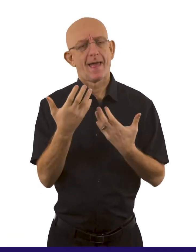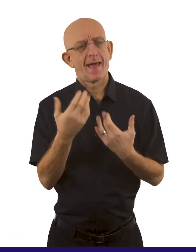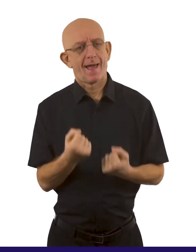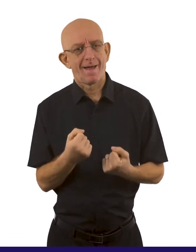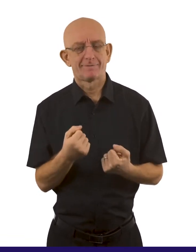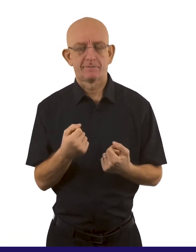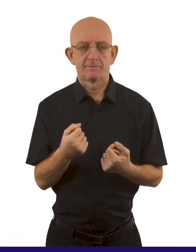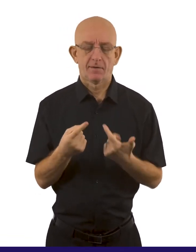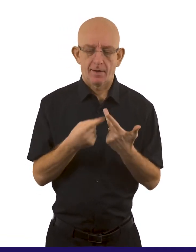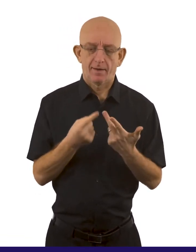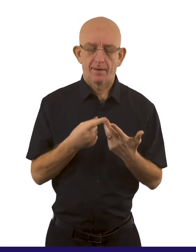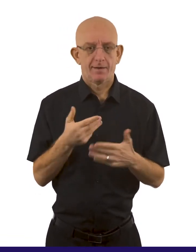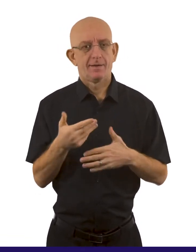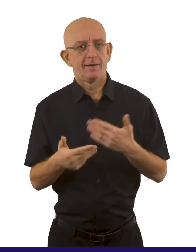Some effort?